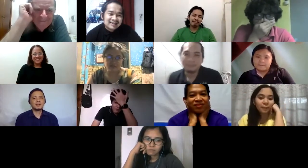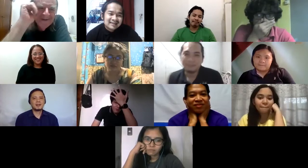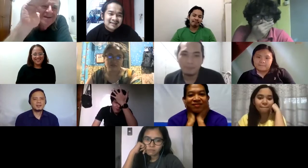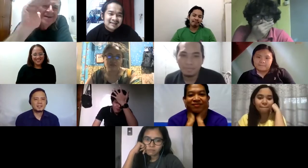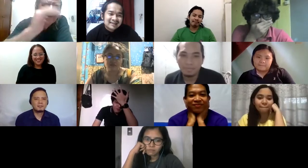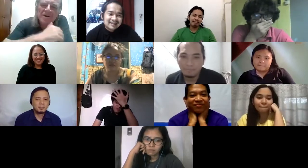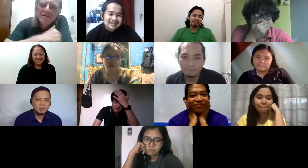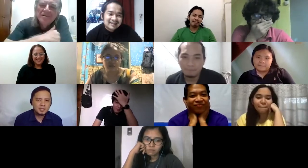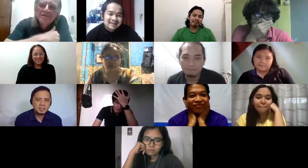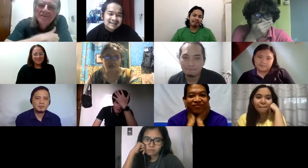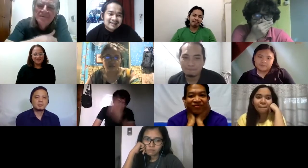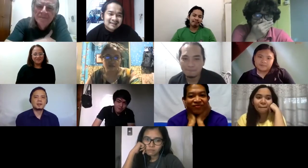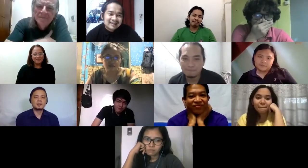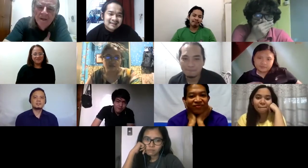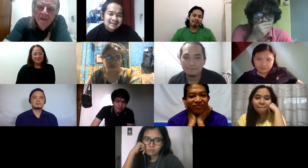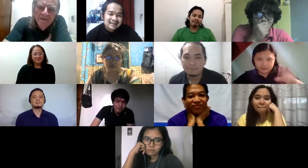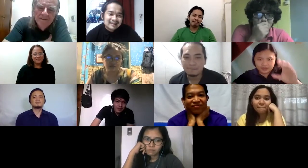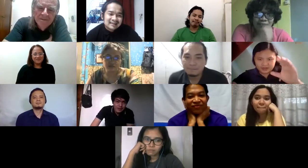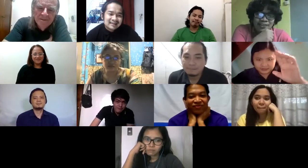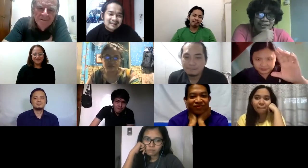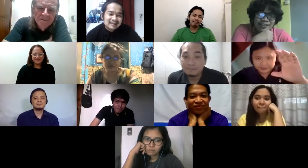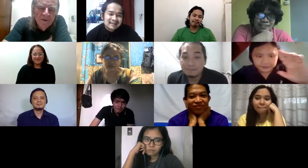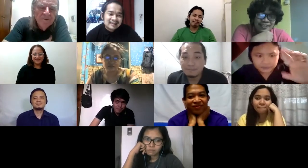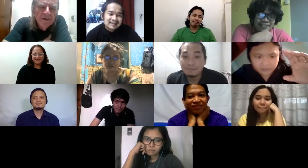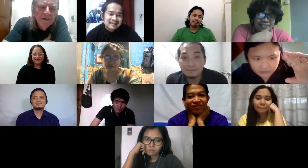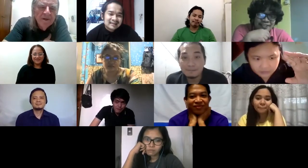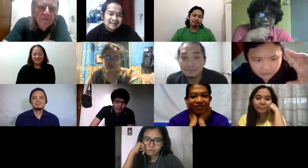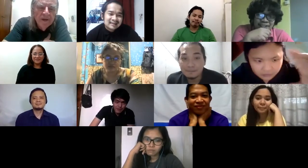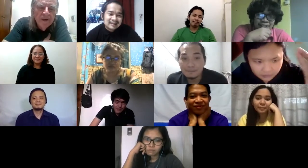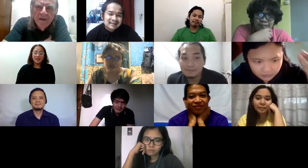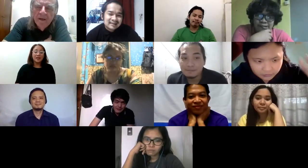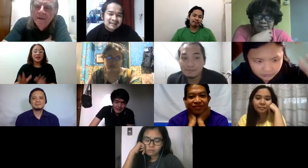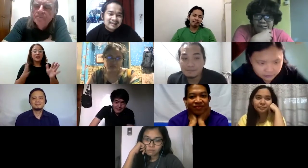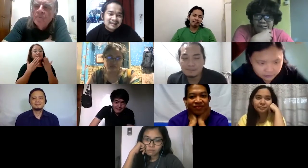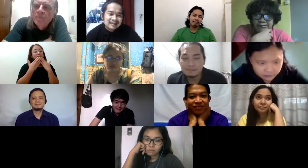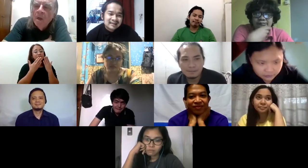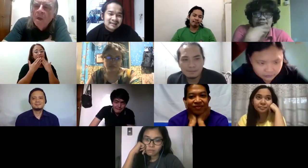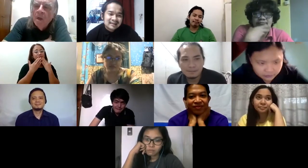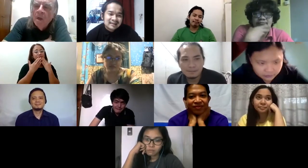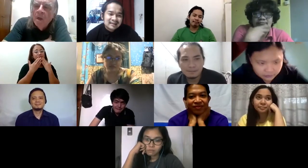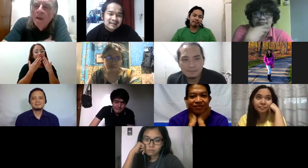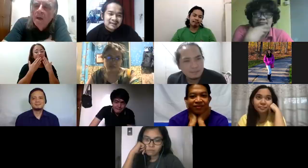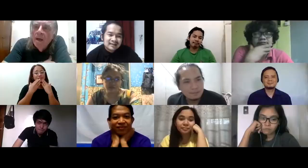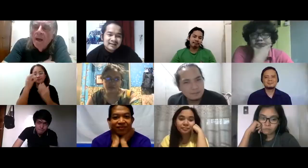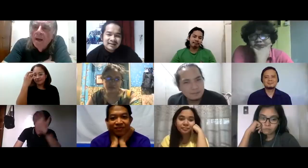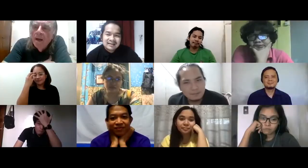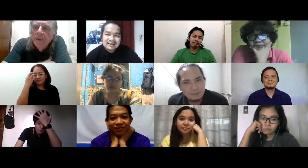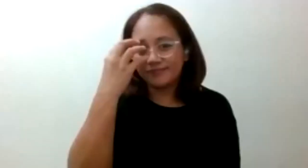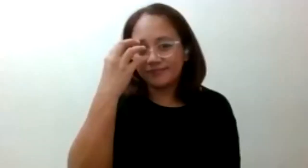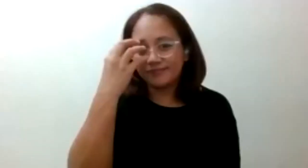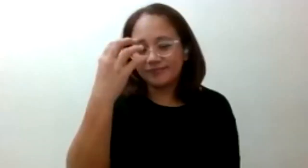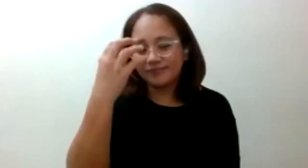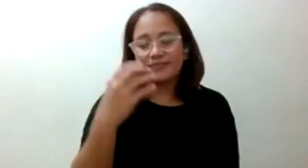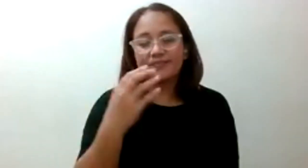Deaf applause, deaf applause. Yeah. So thank you, Ray. We can put into the